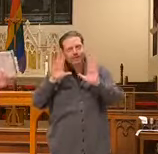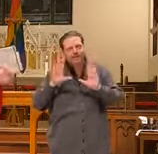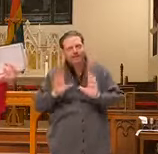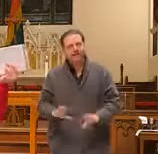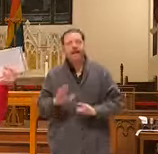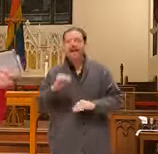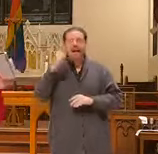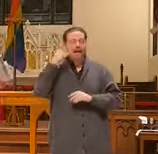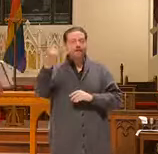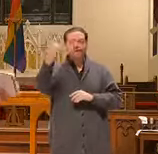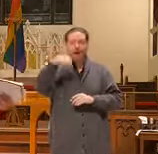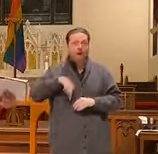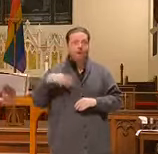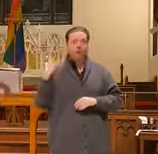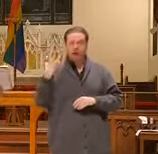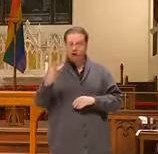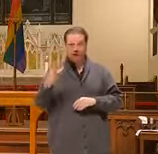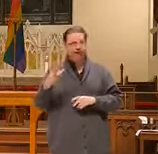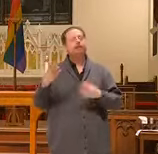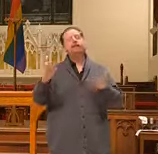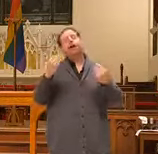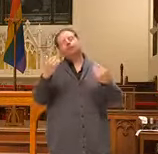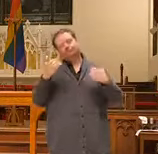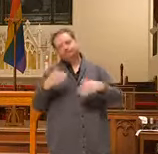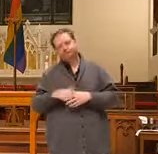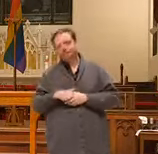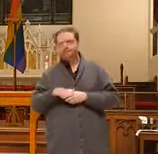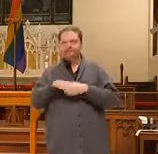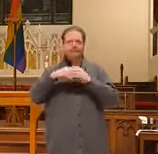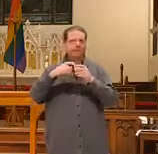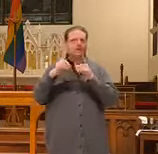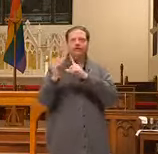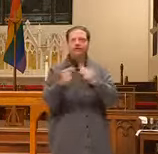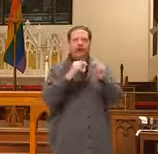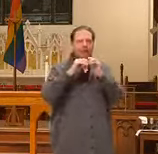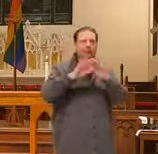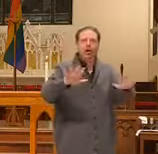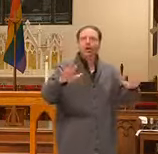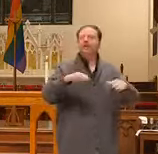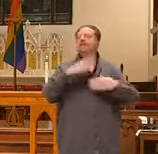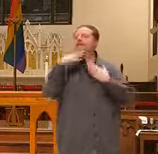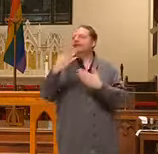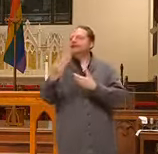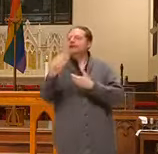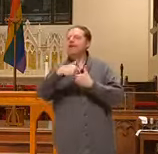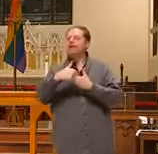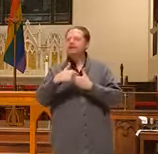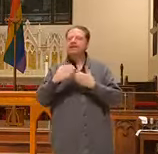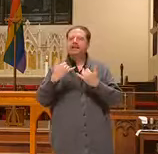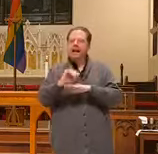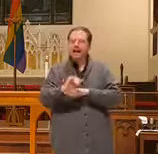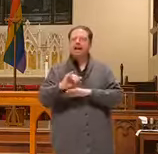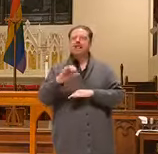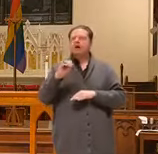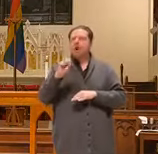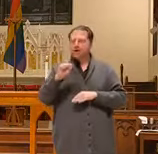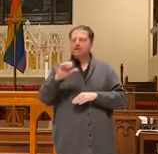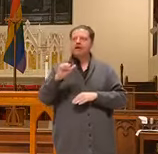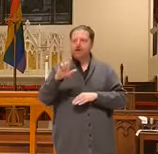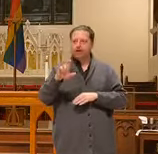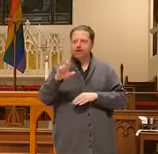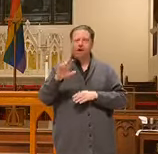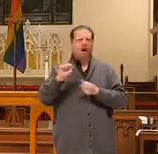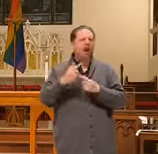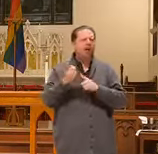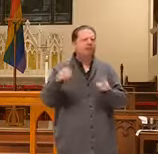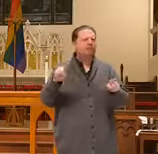town, please come be with us. Please spread the word about us. Thank you all for being here tonight on the Oscars. I'm sure you're all taping it, right? So when you